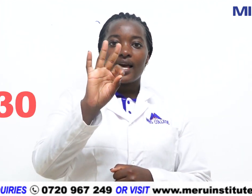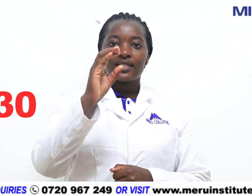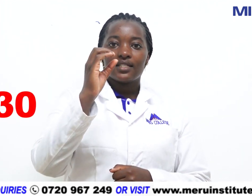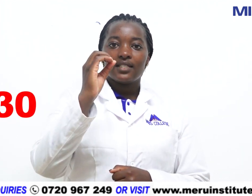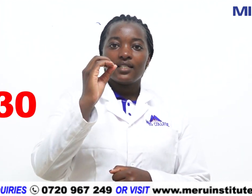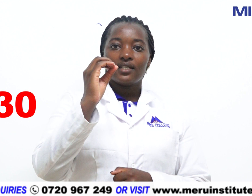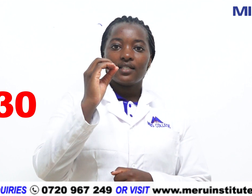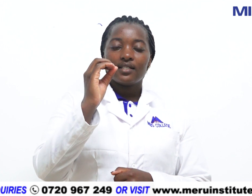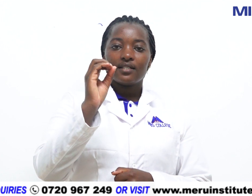30,